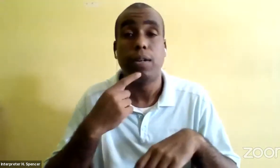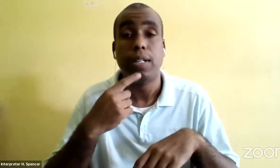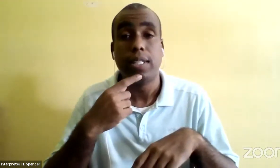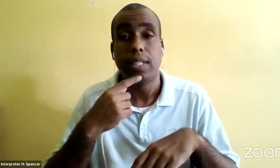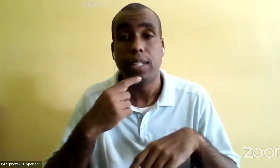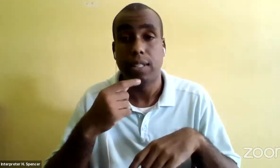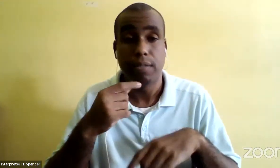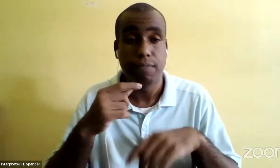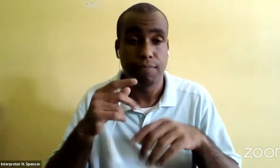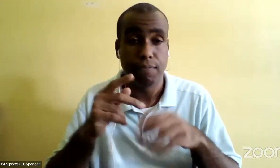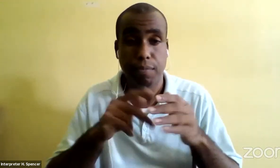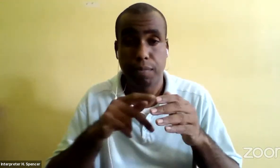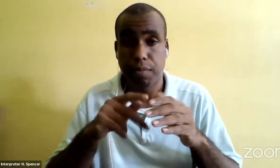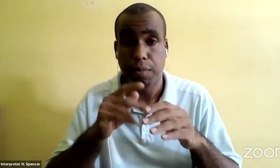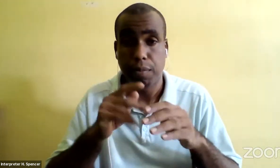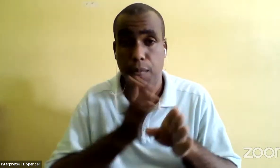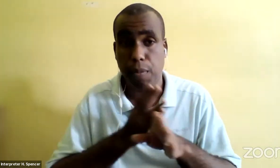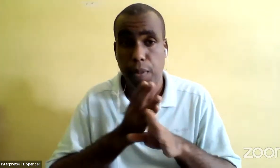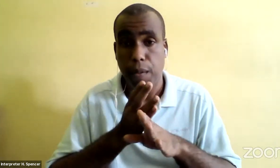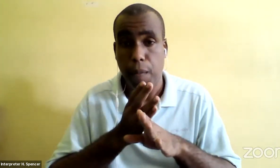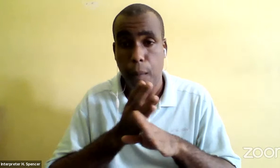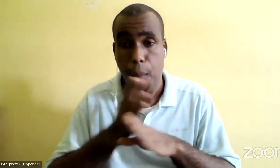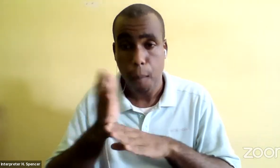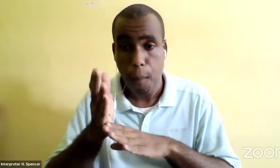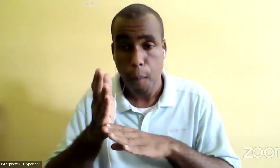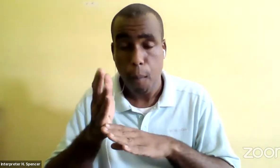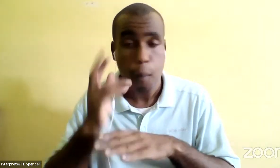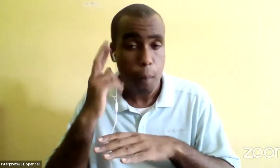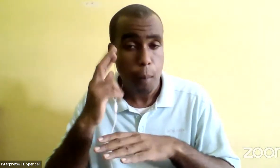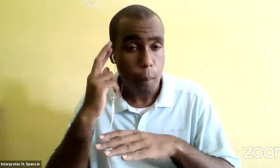primary reason why we're having a